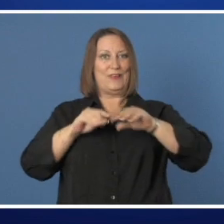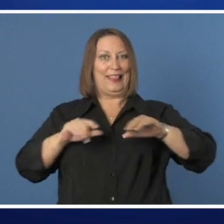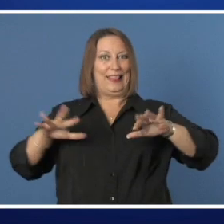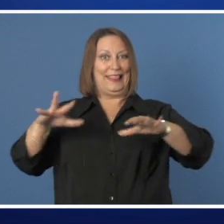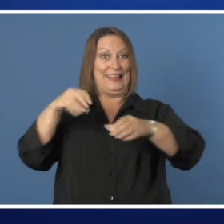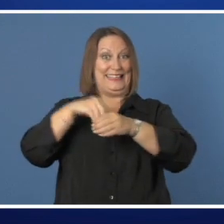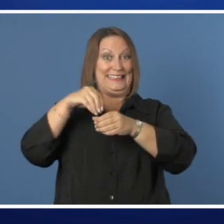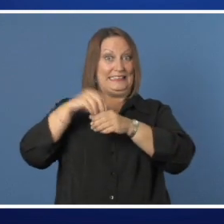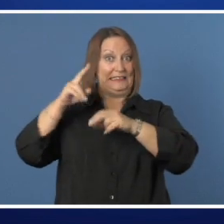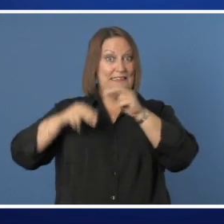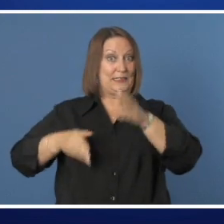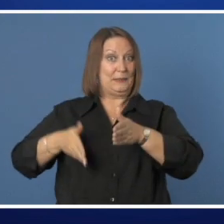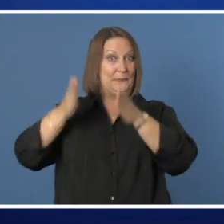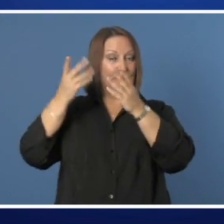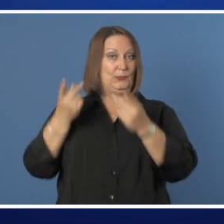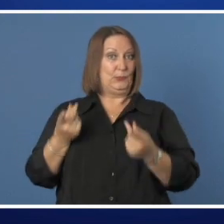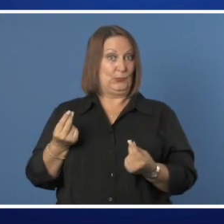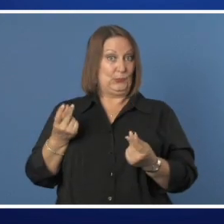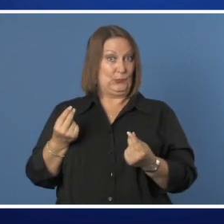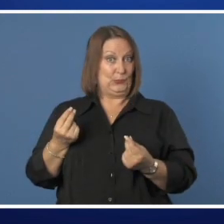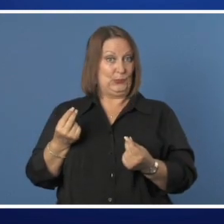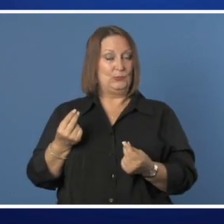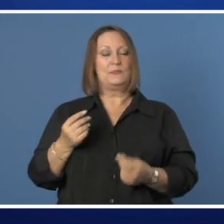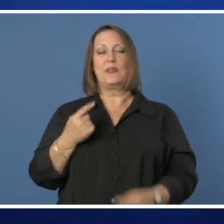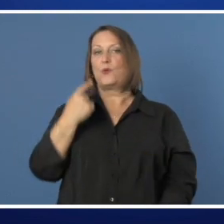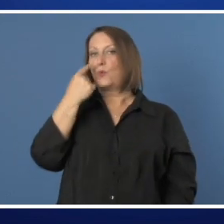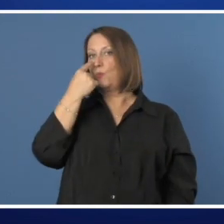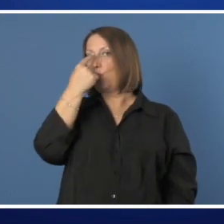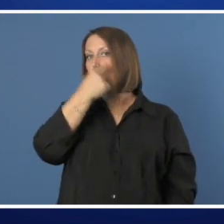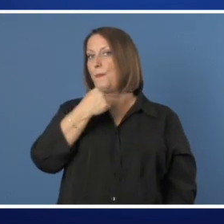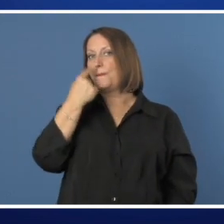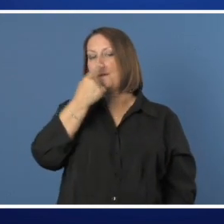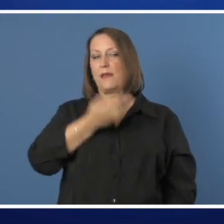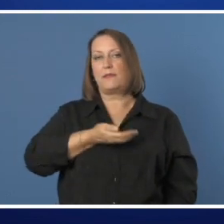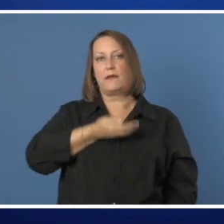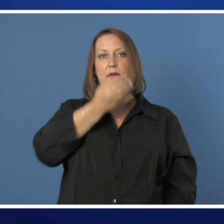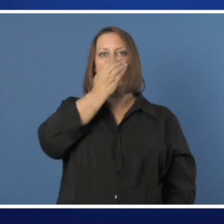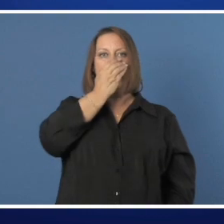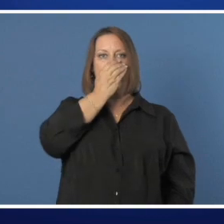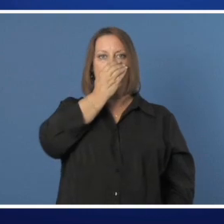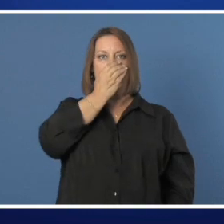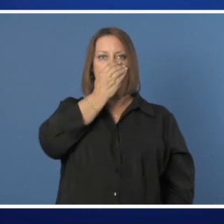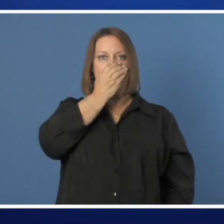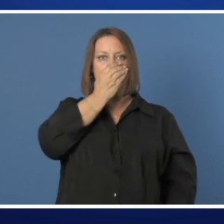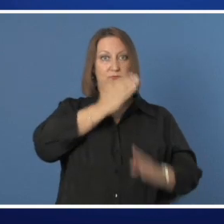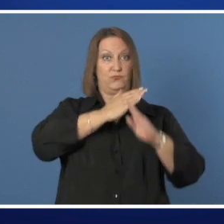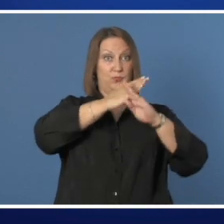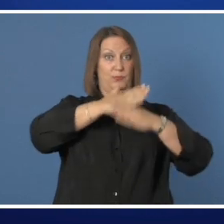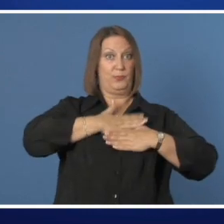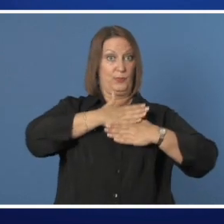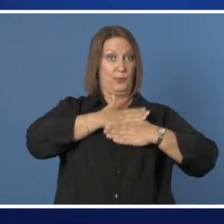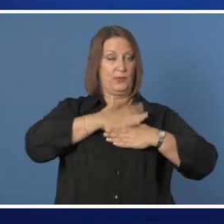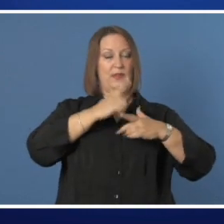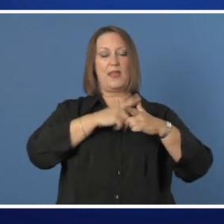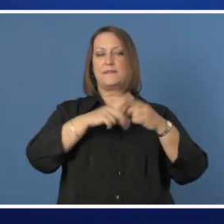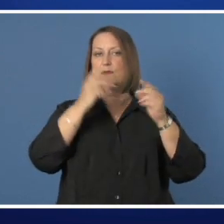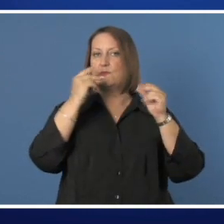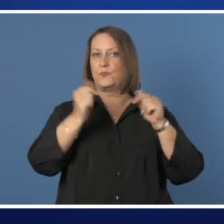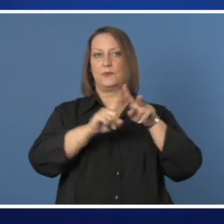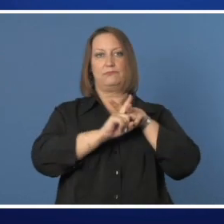warned of a radiation release inside, cover nose and mouth and go outside